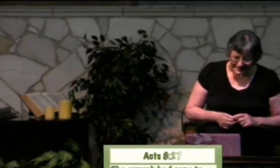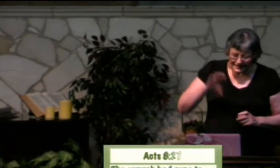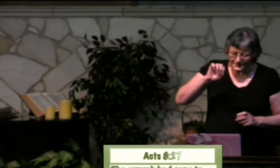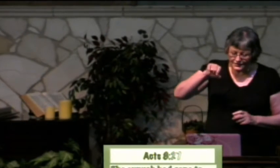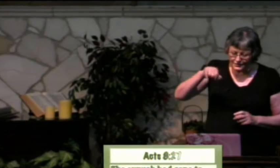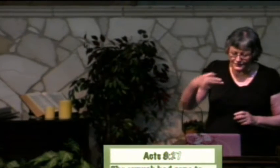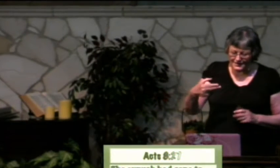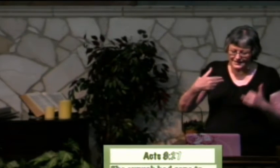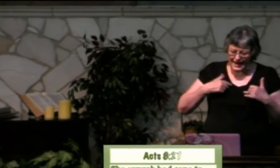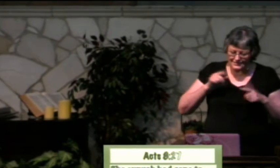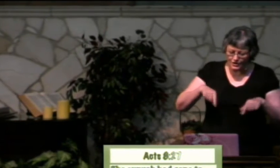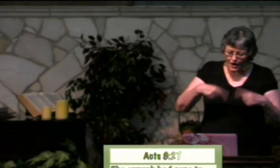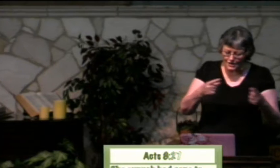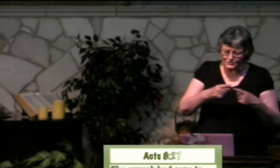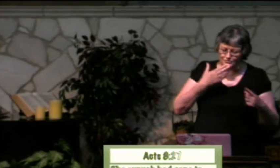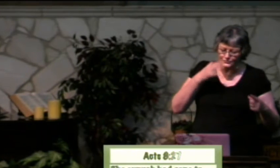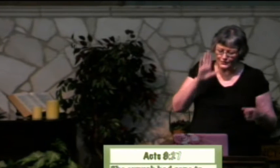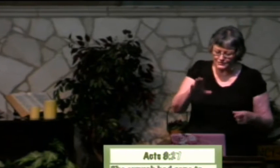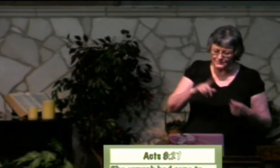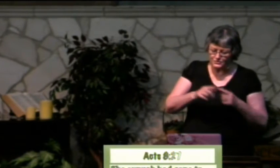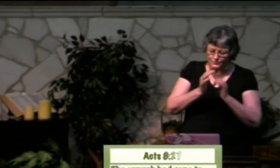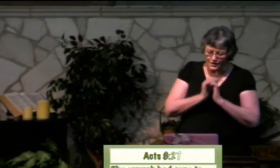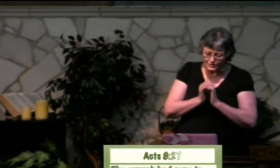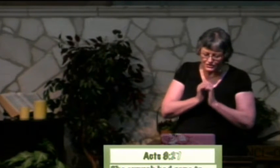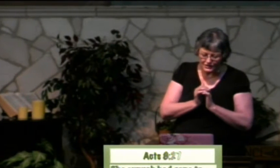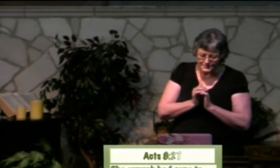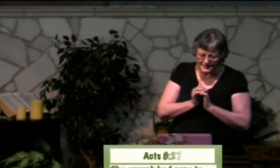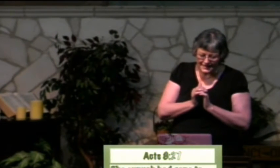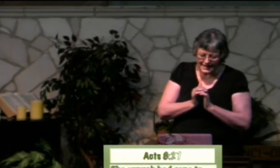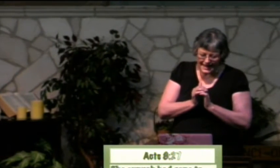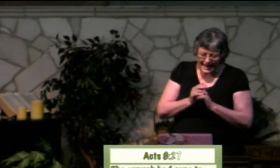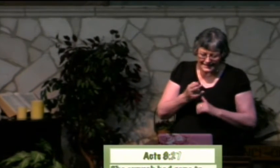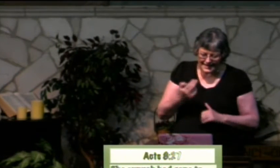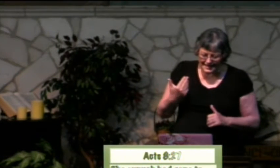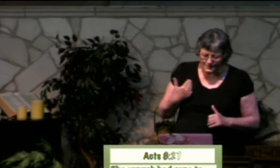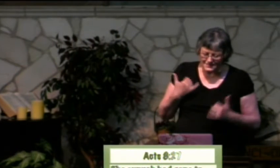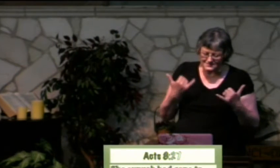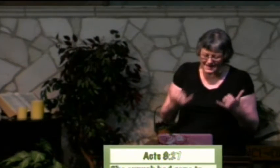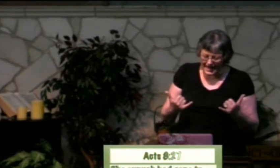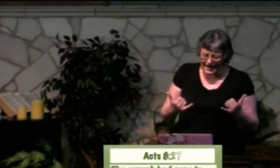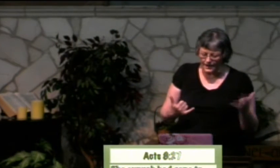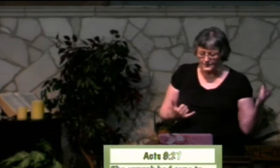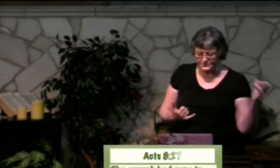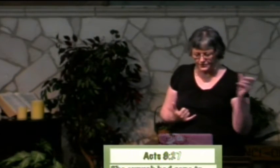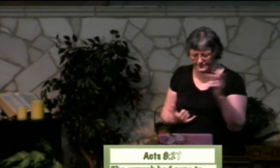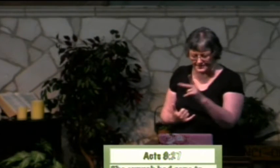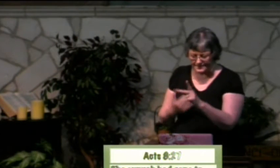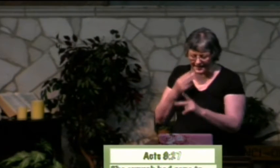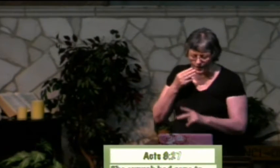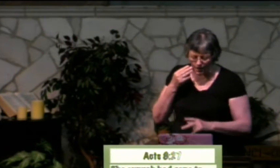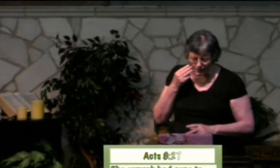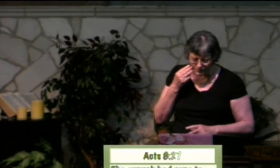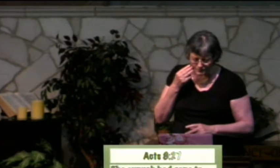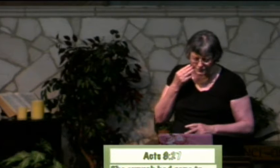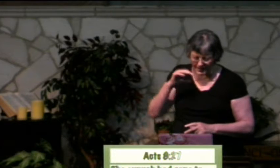The eunuch had gone to Jerusalem to worship, and he was now returning back home to